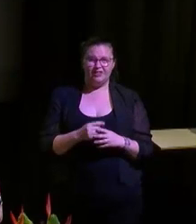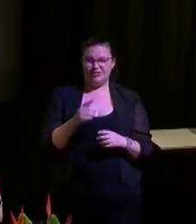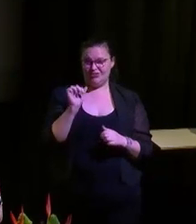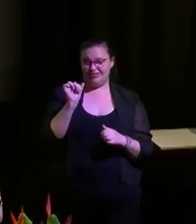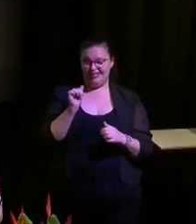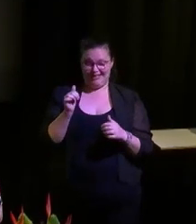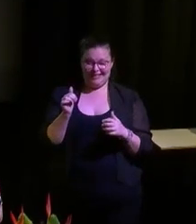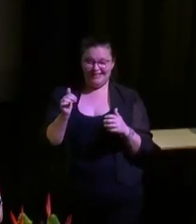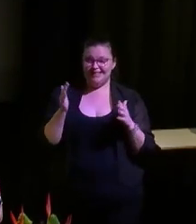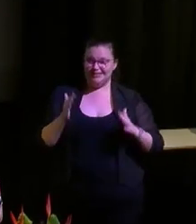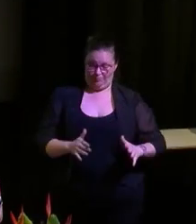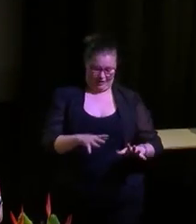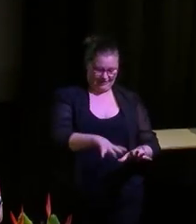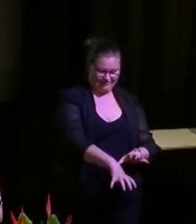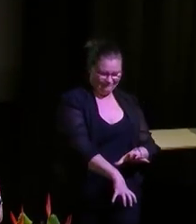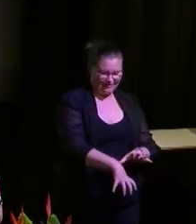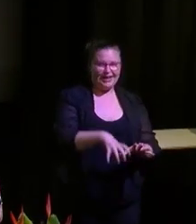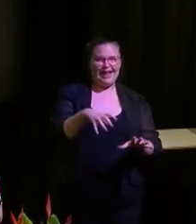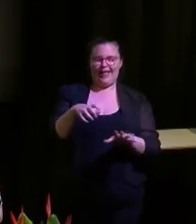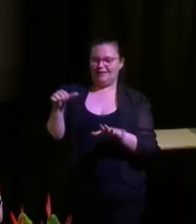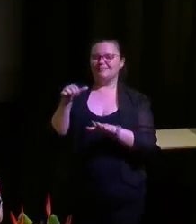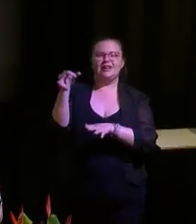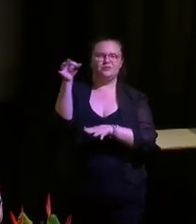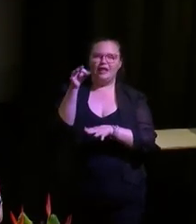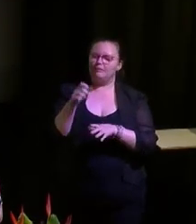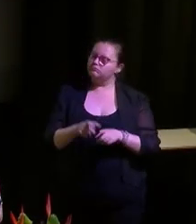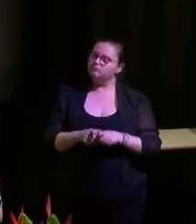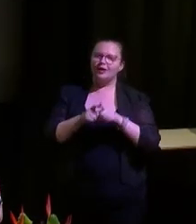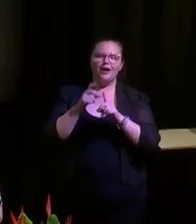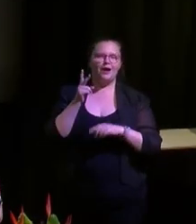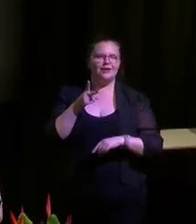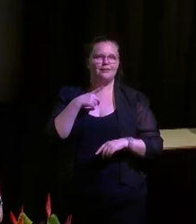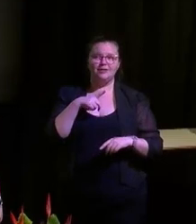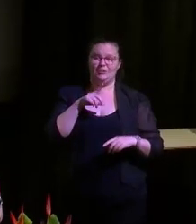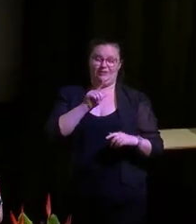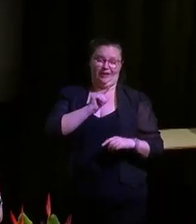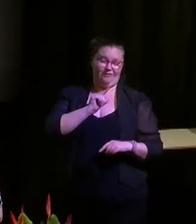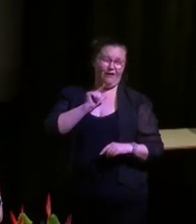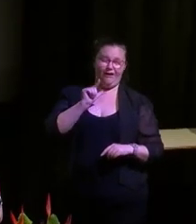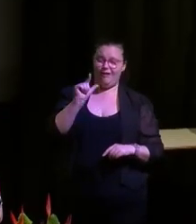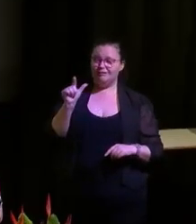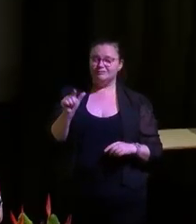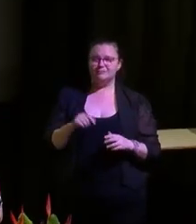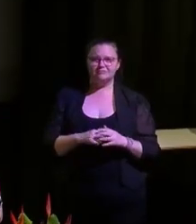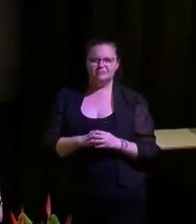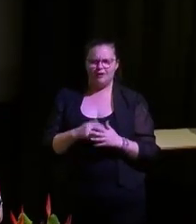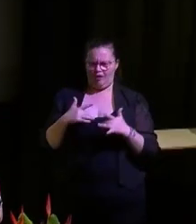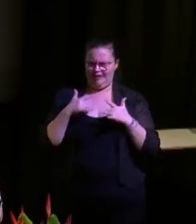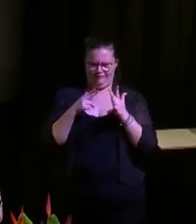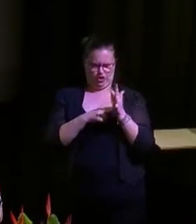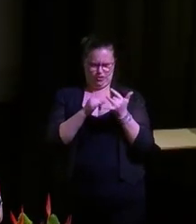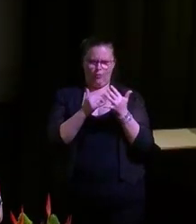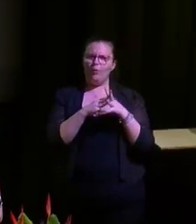take him back to Murray Island was hard again because he was too far away that we could, you know. I lived in New South Wales